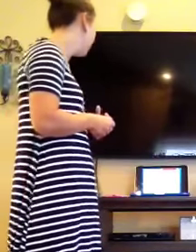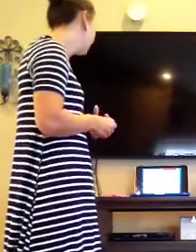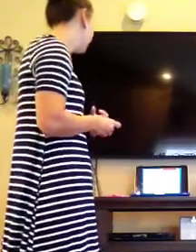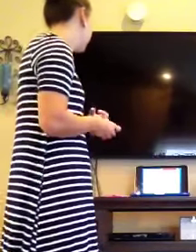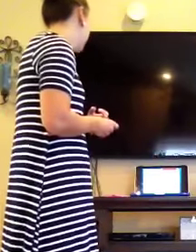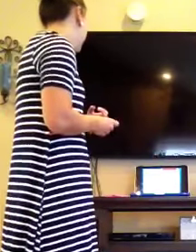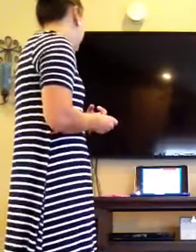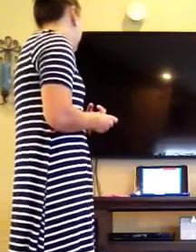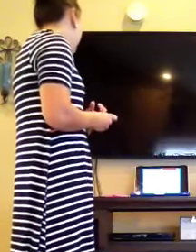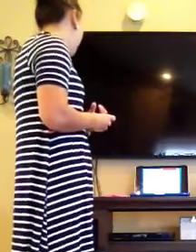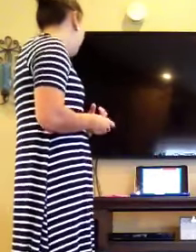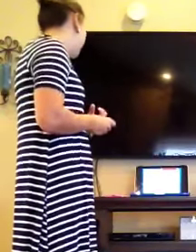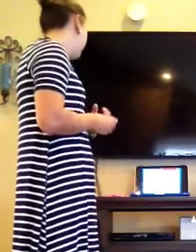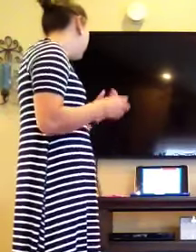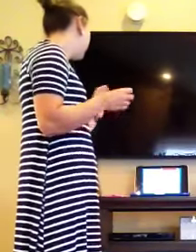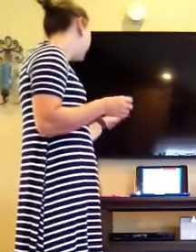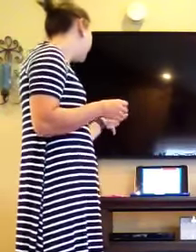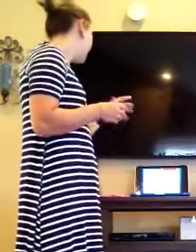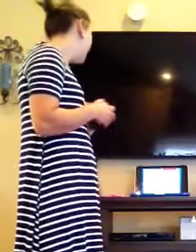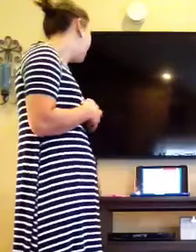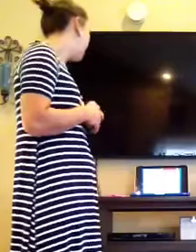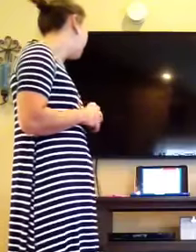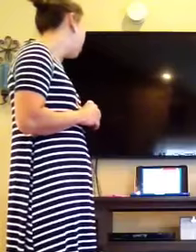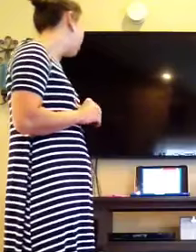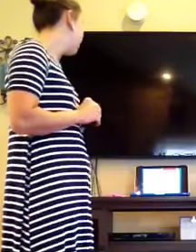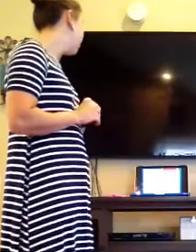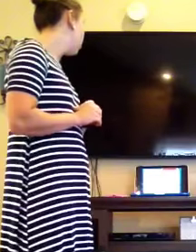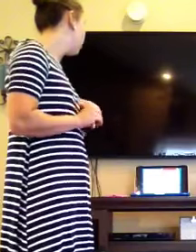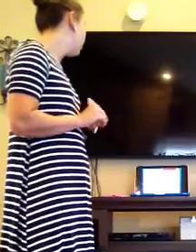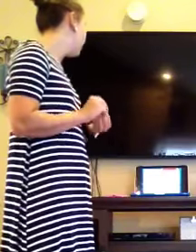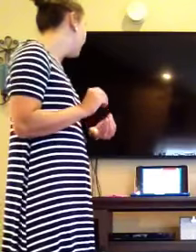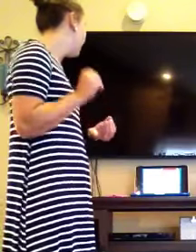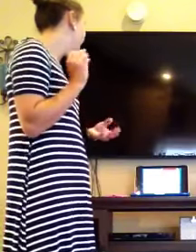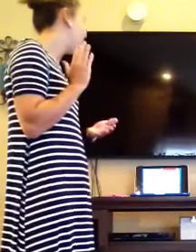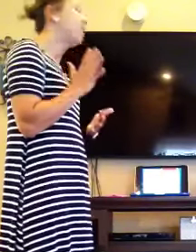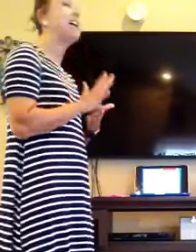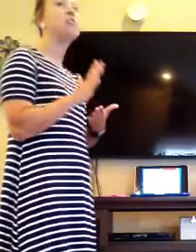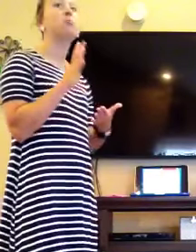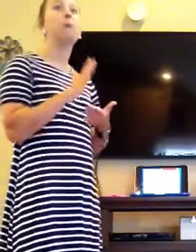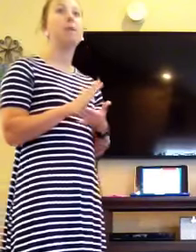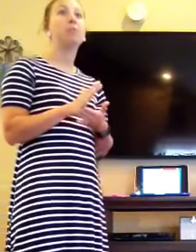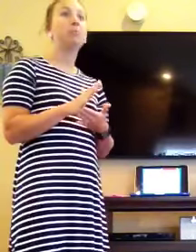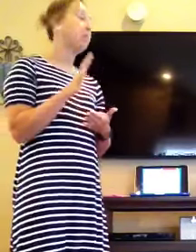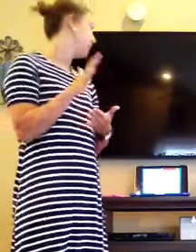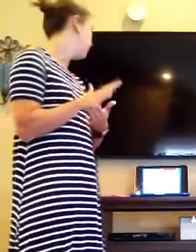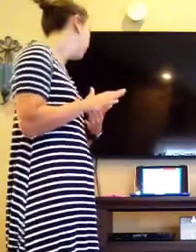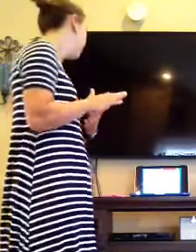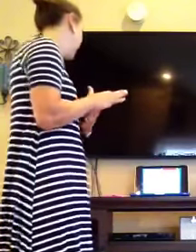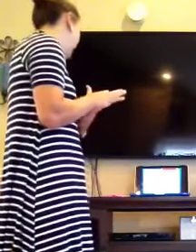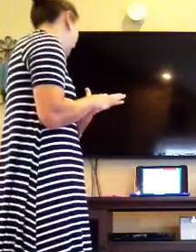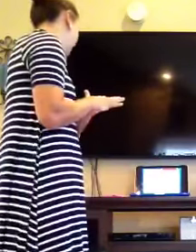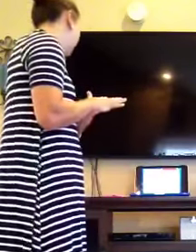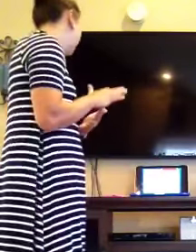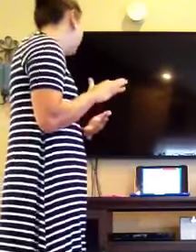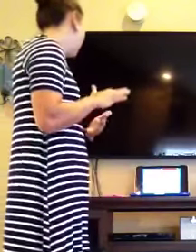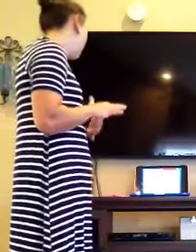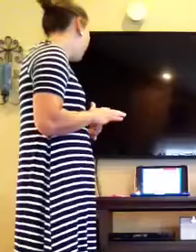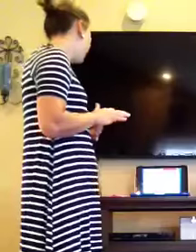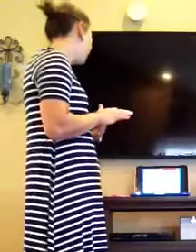jobs. This was a study about an urban school to examine how classroom management and routines